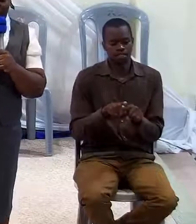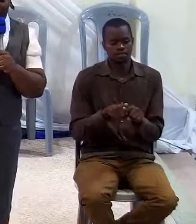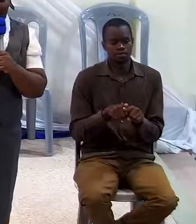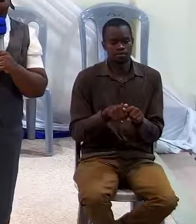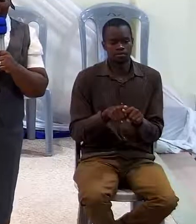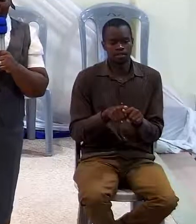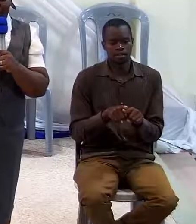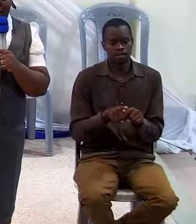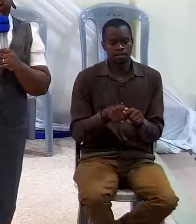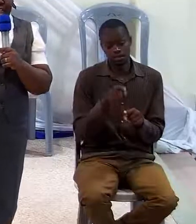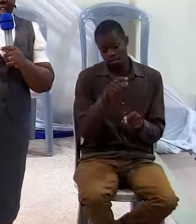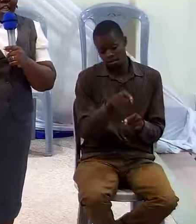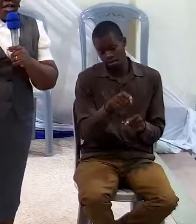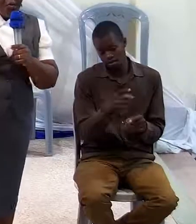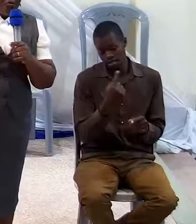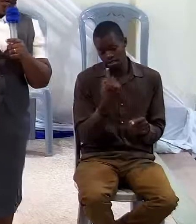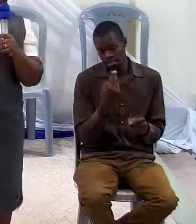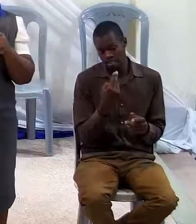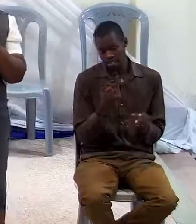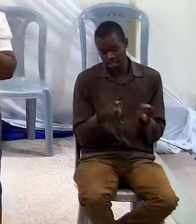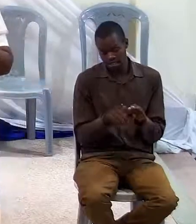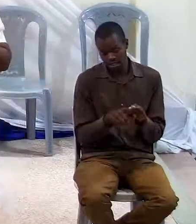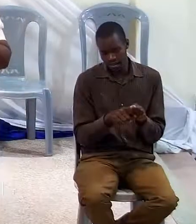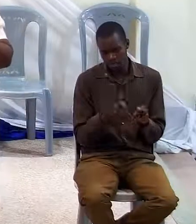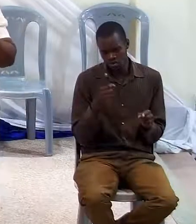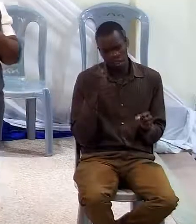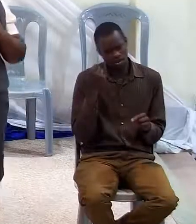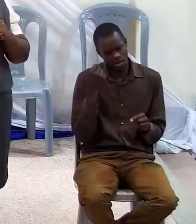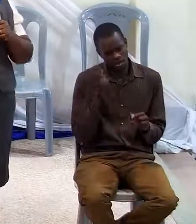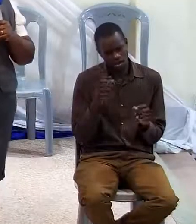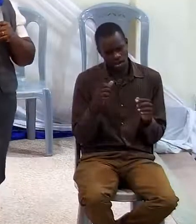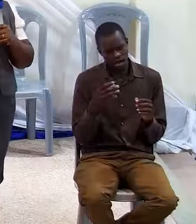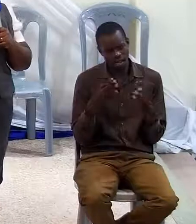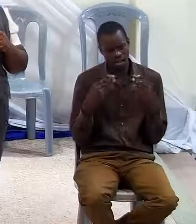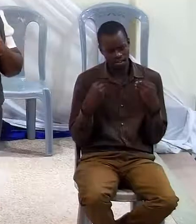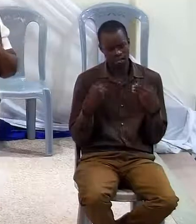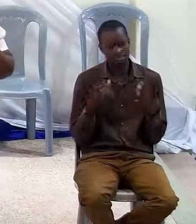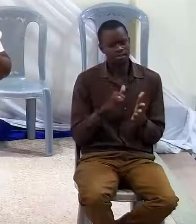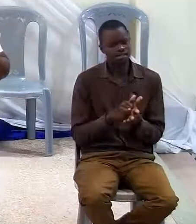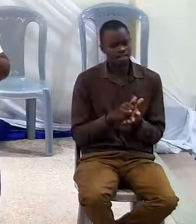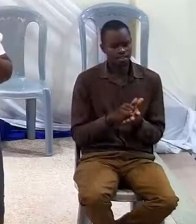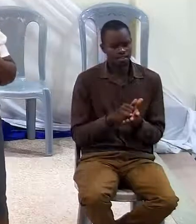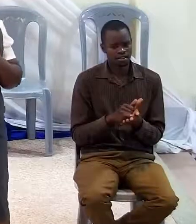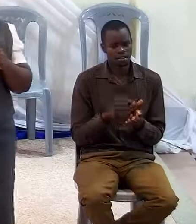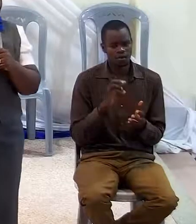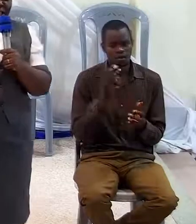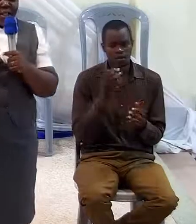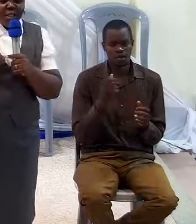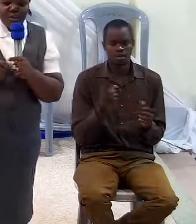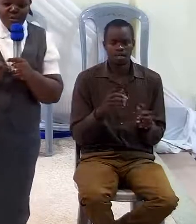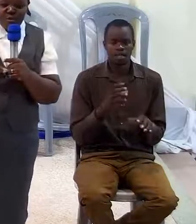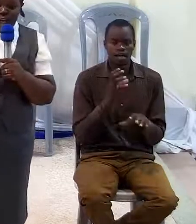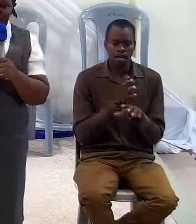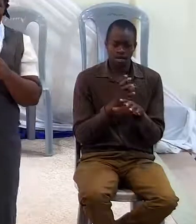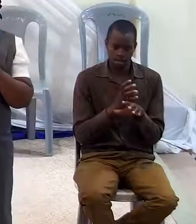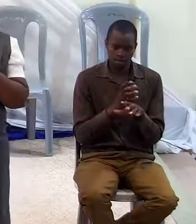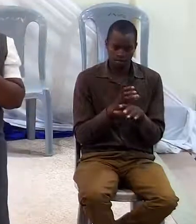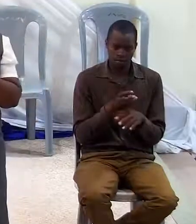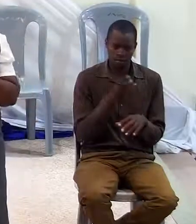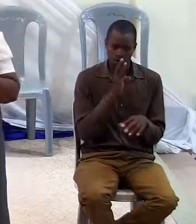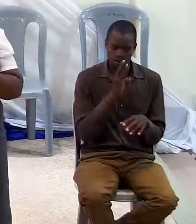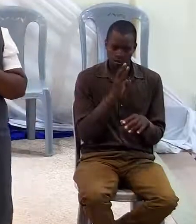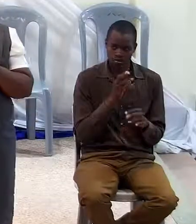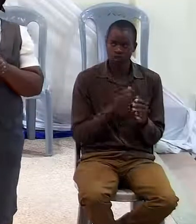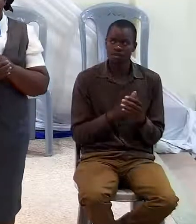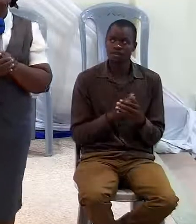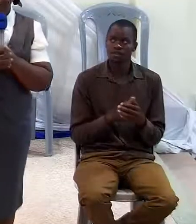Will you agree with me, together with a cup of water, that you've had enough for that